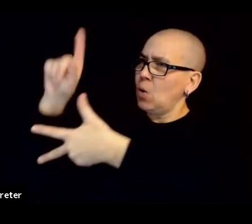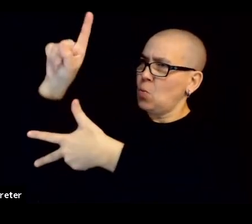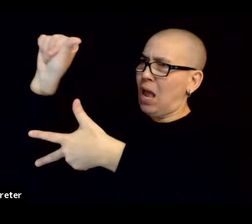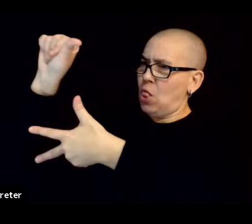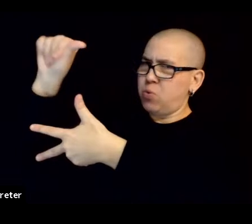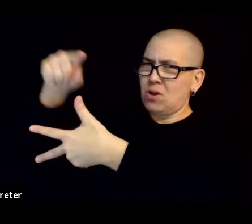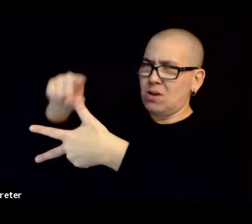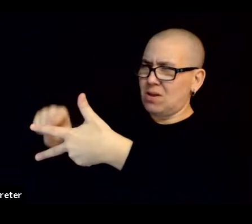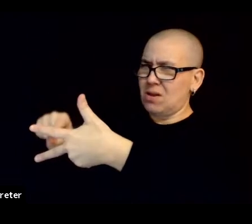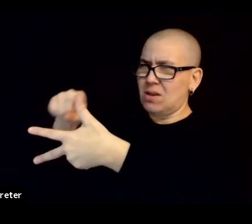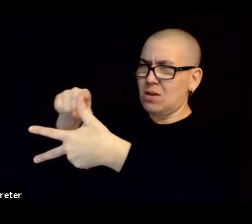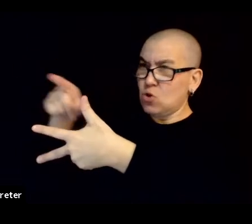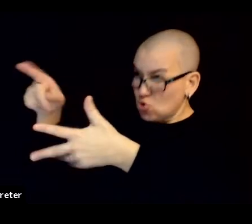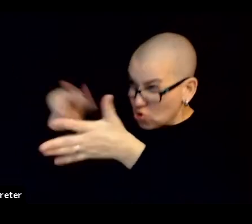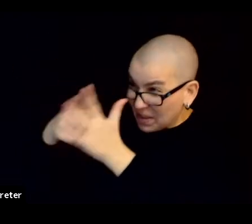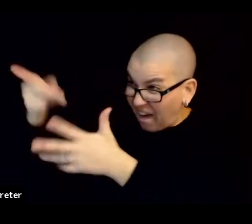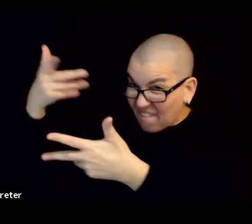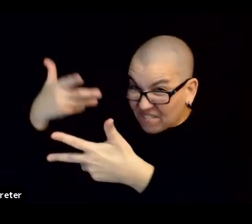the end of the month?